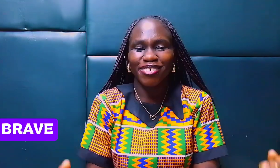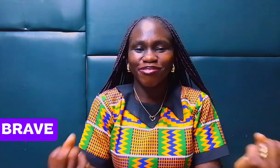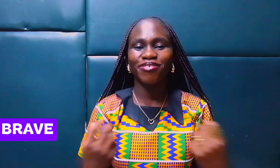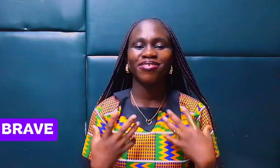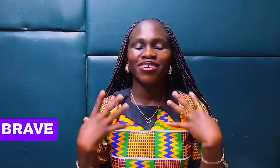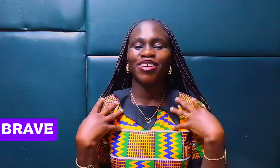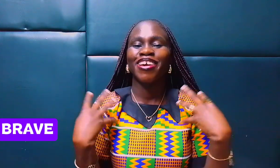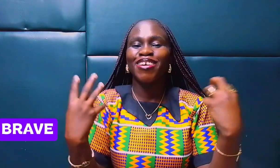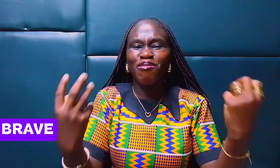Brave.